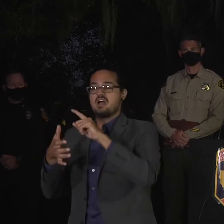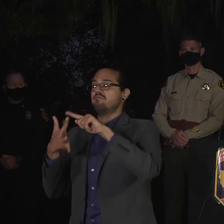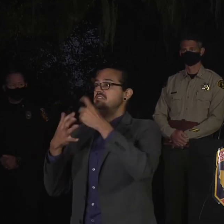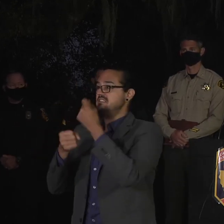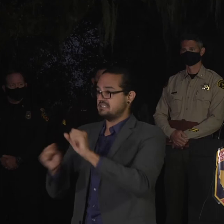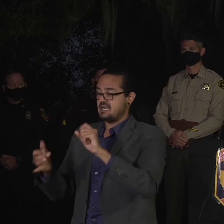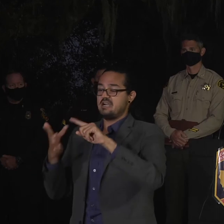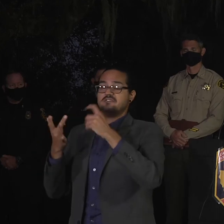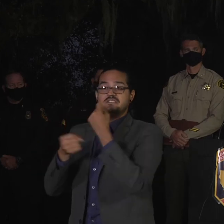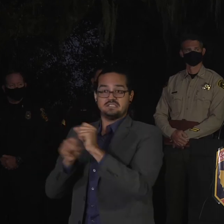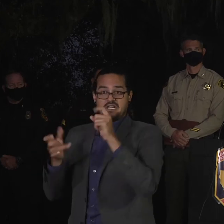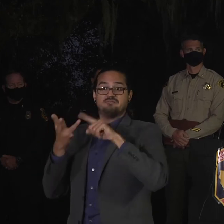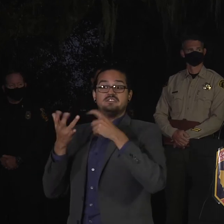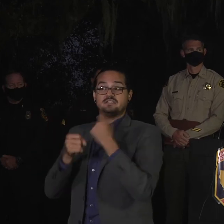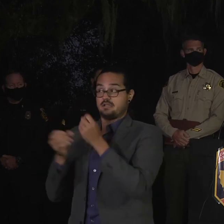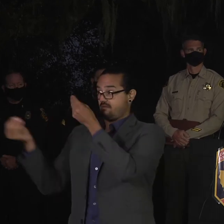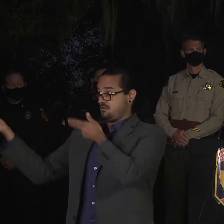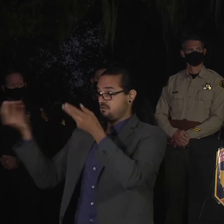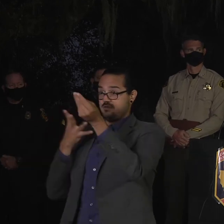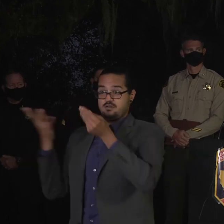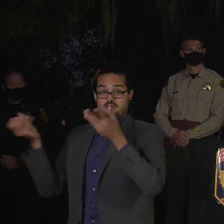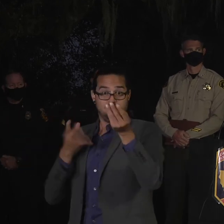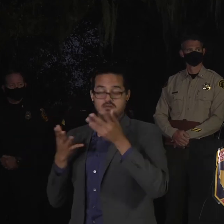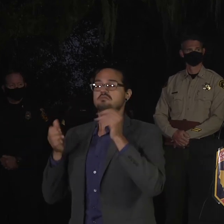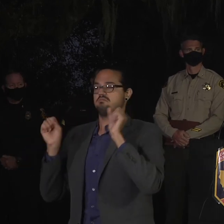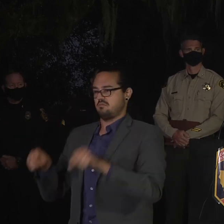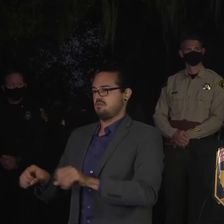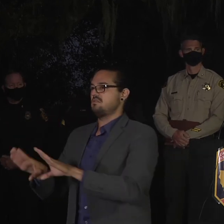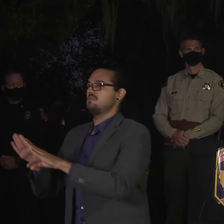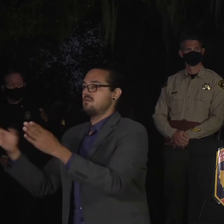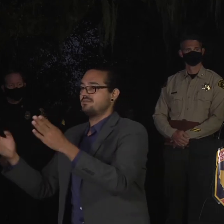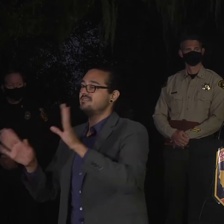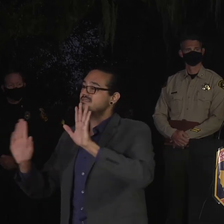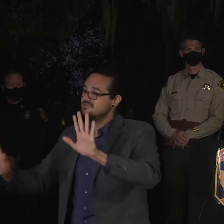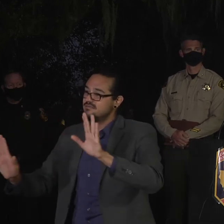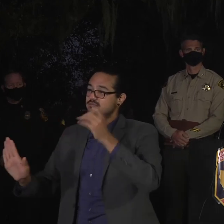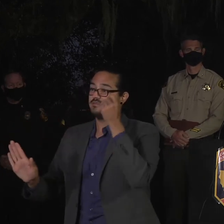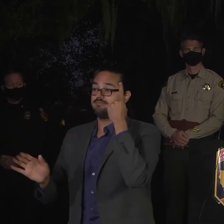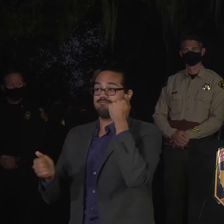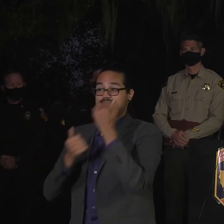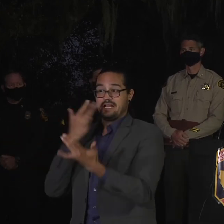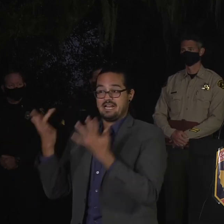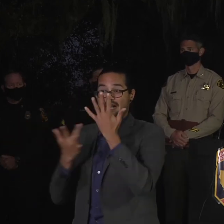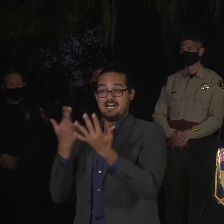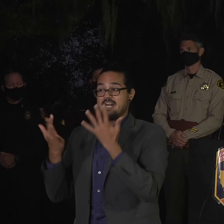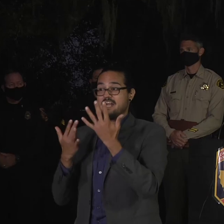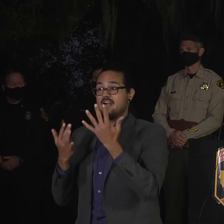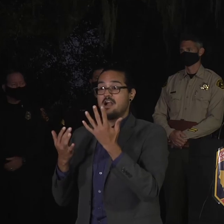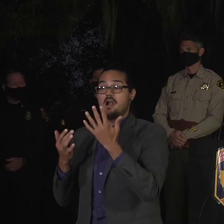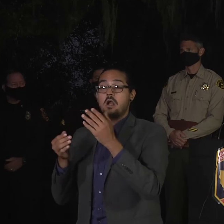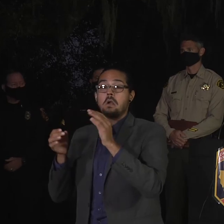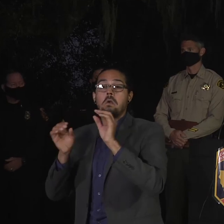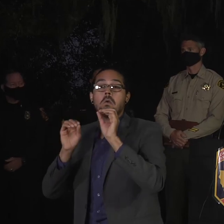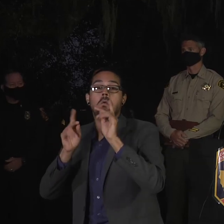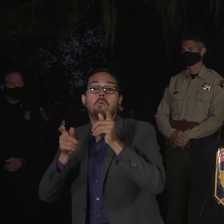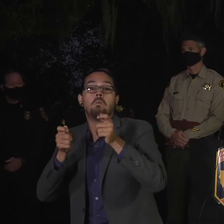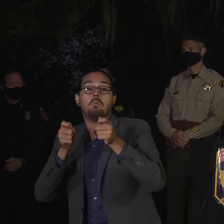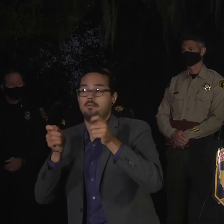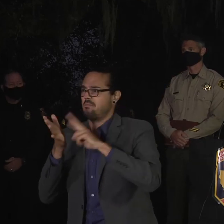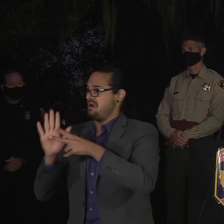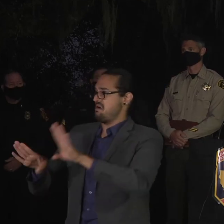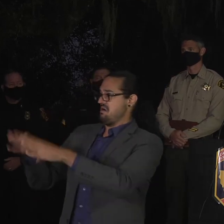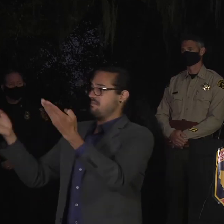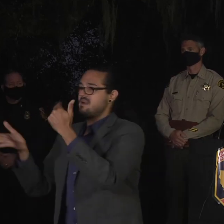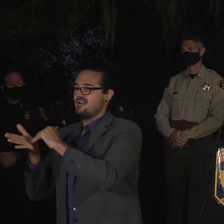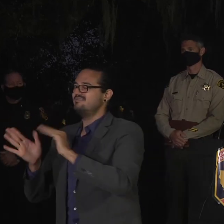anybody injured now that we have started to secure some fire line. Now is not the time to get injured. And we know that people are desperate to get in there, and we know people want to see